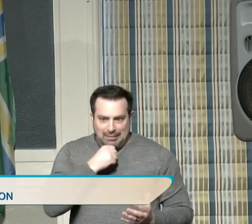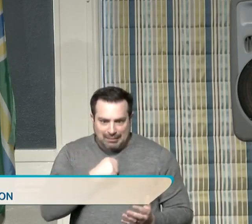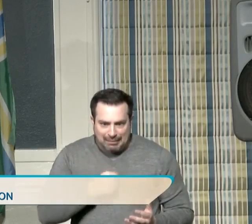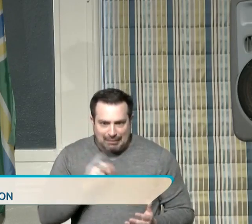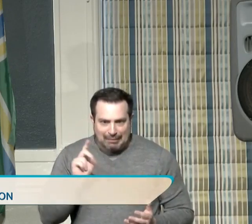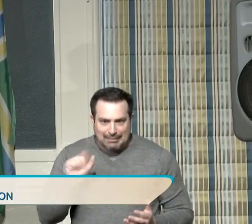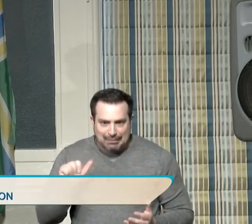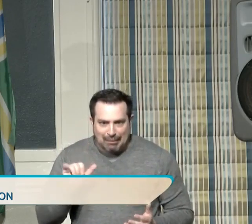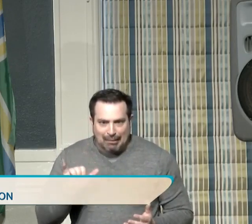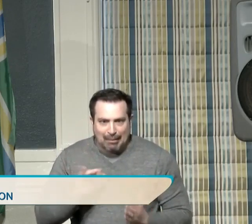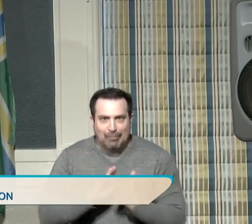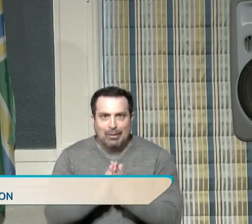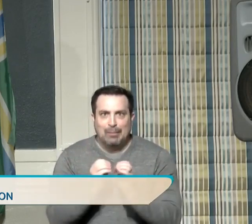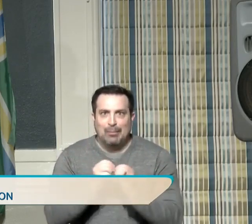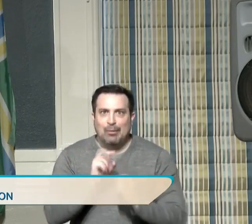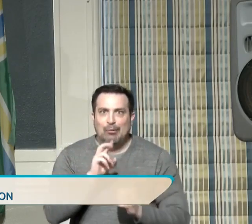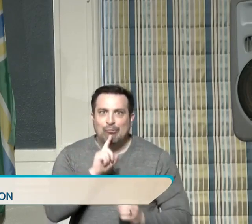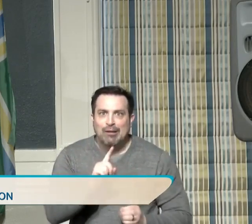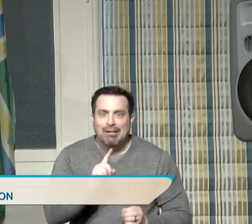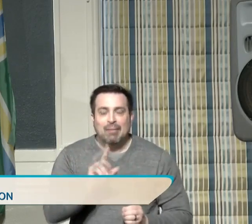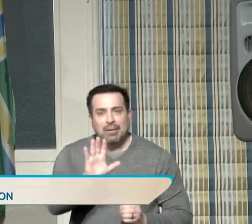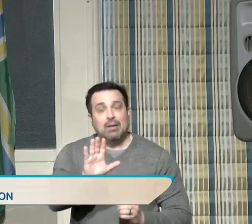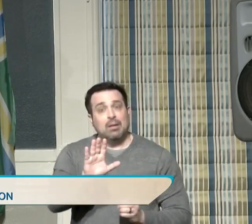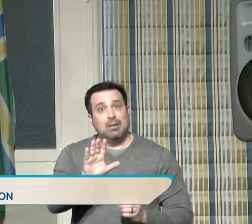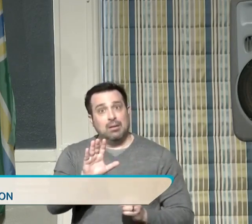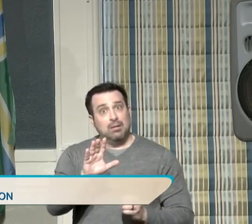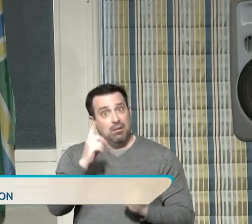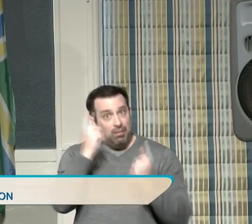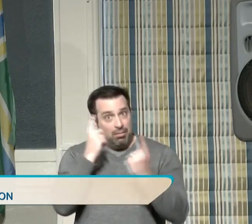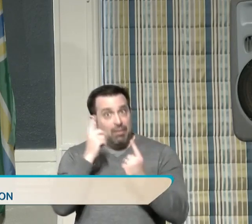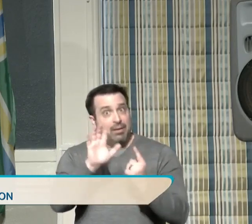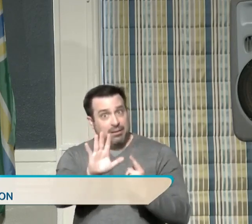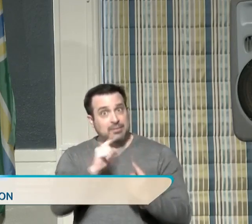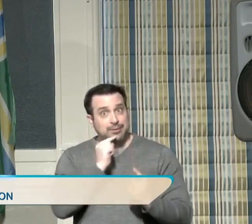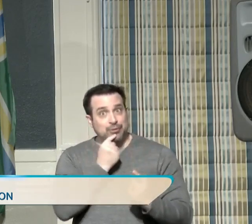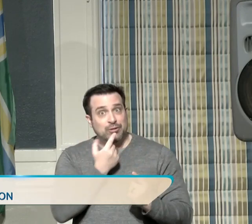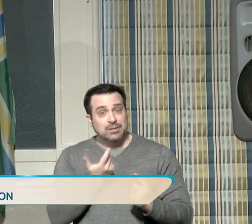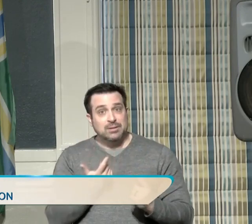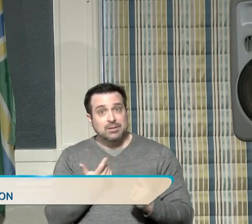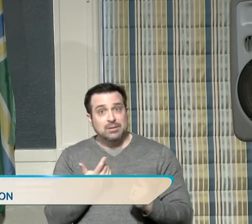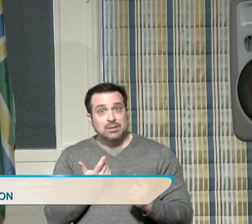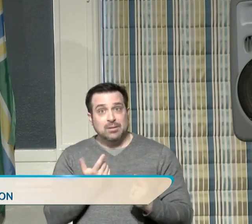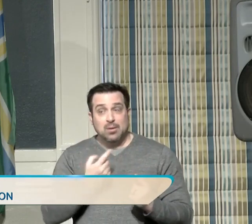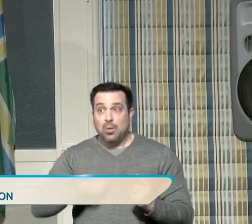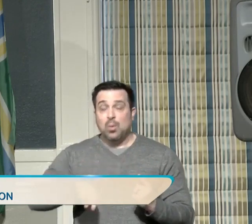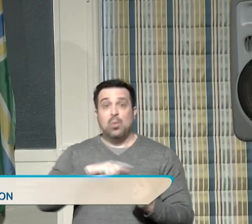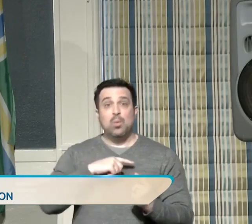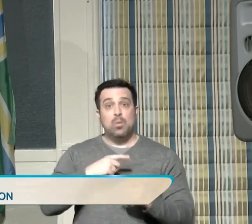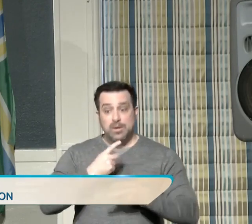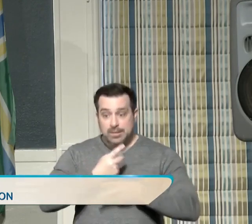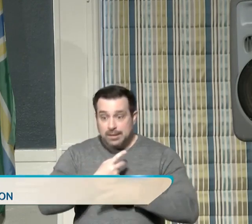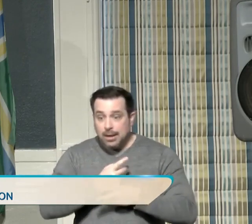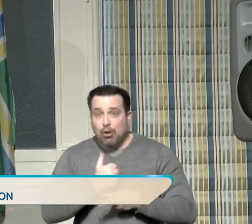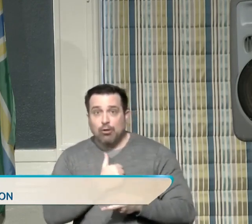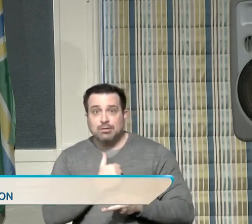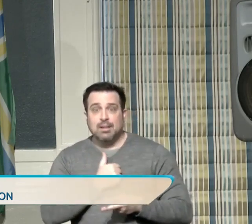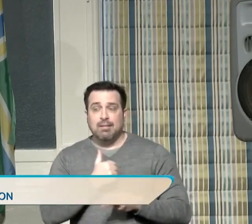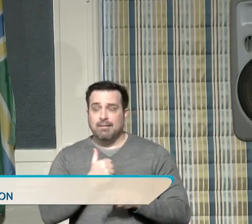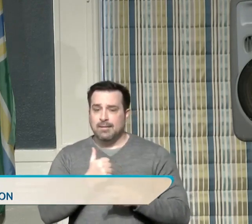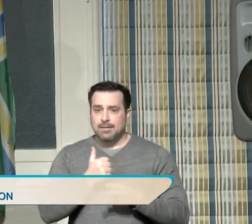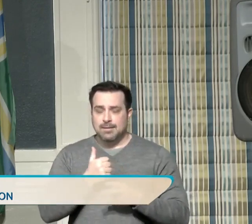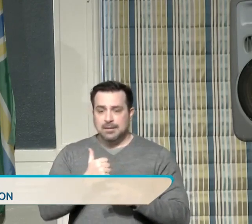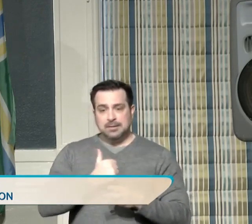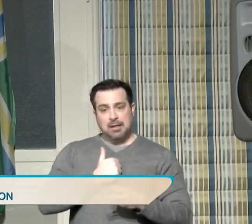just think about it, though. Think about, do we all like take care of ourselves and are